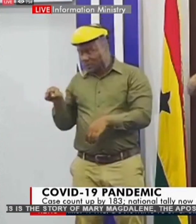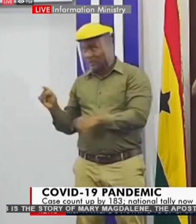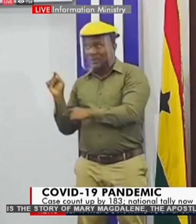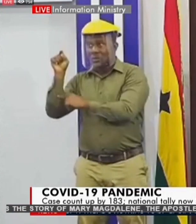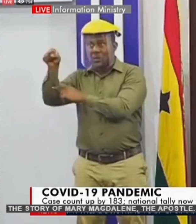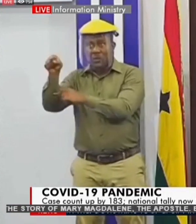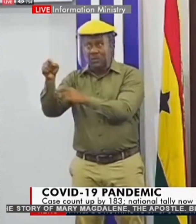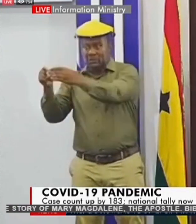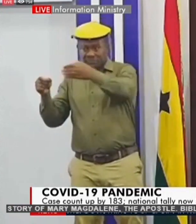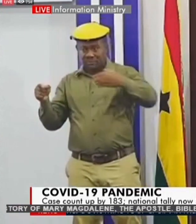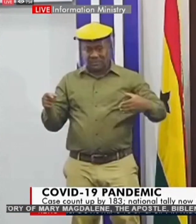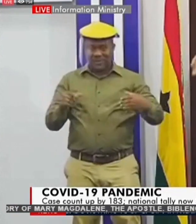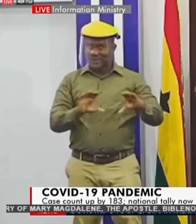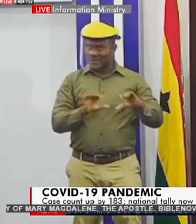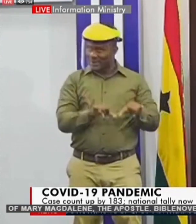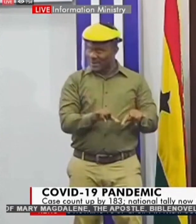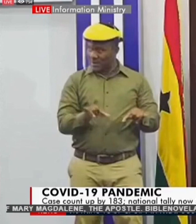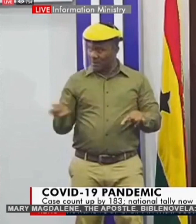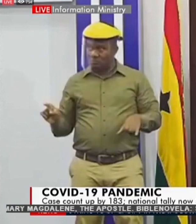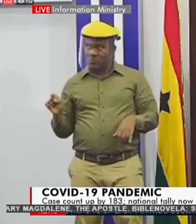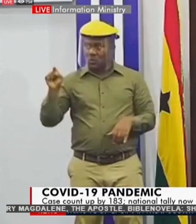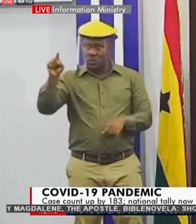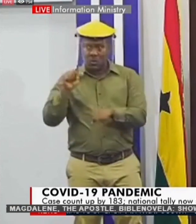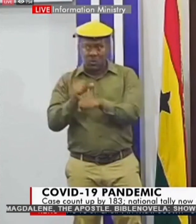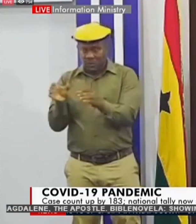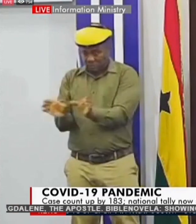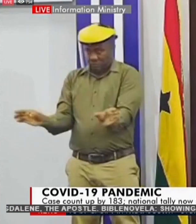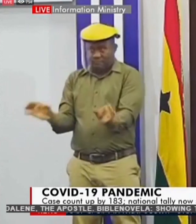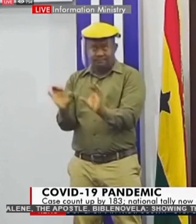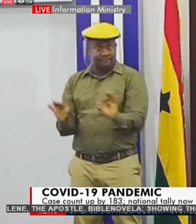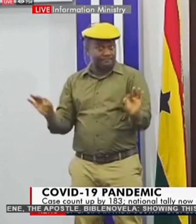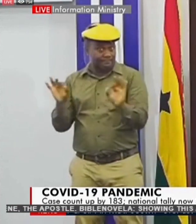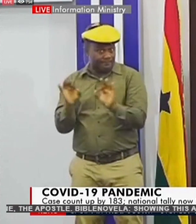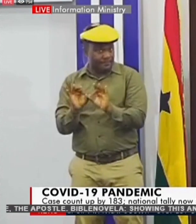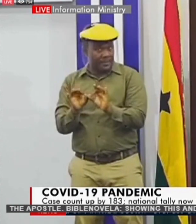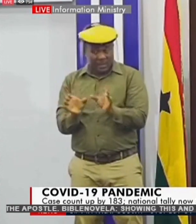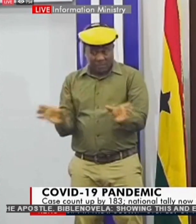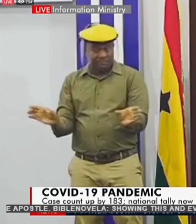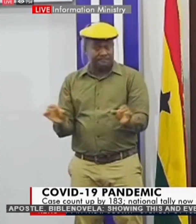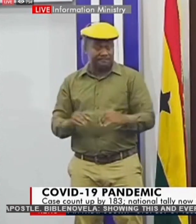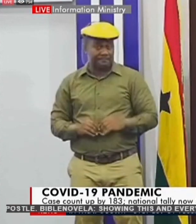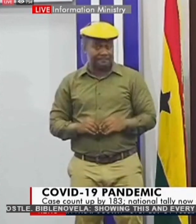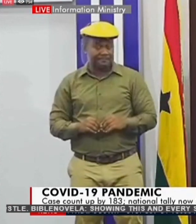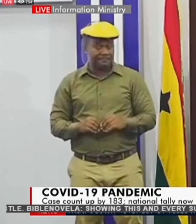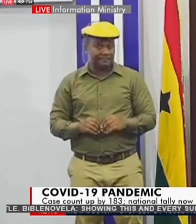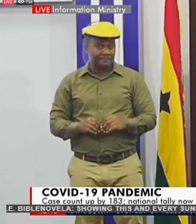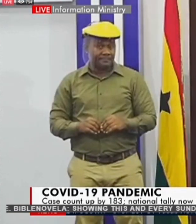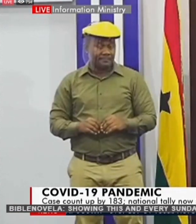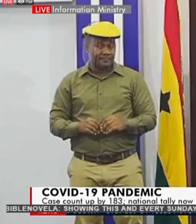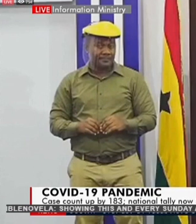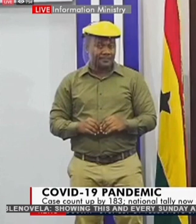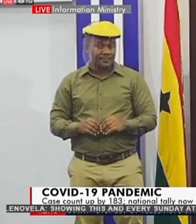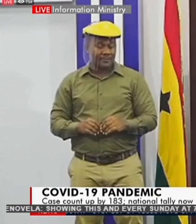avoid overcrowding so that we can have the social and physical distancing is critical for work